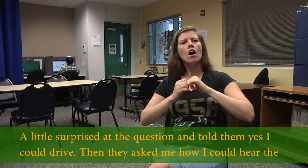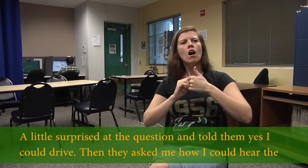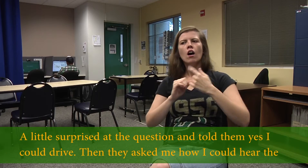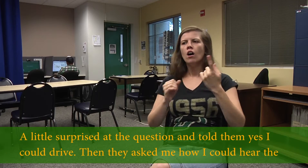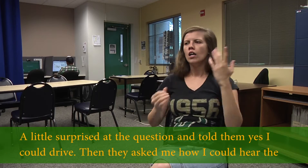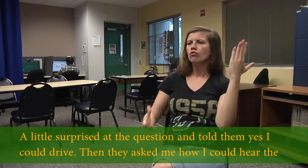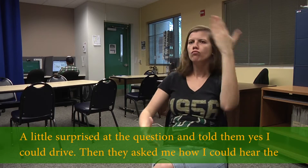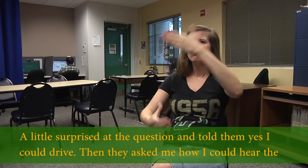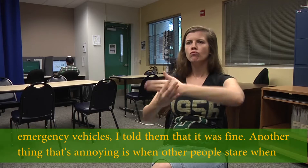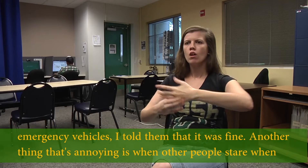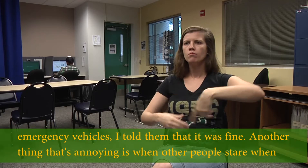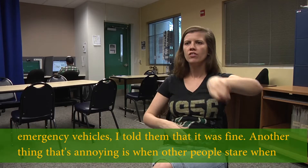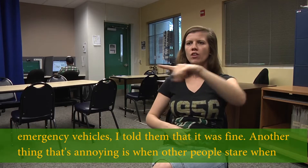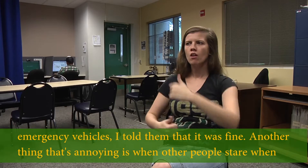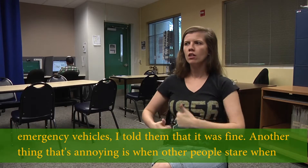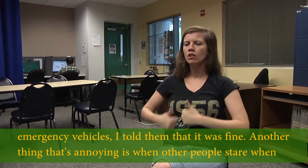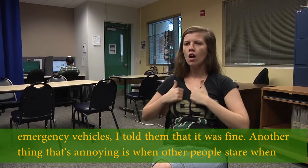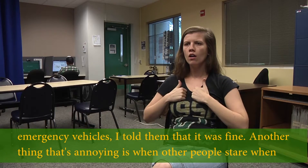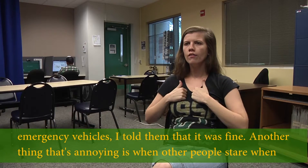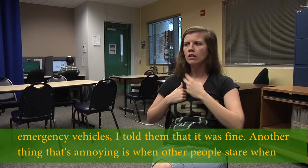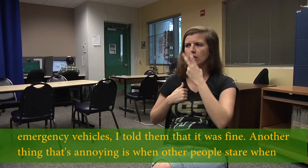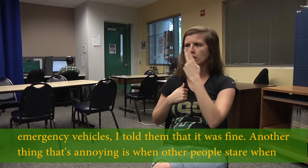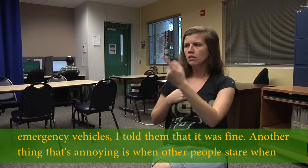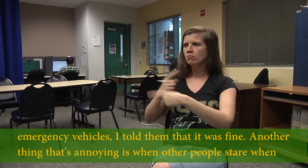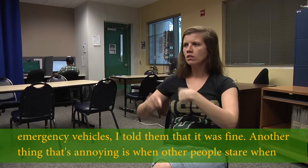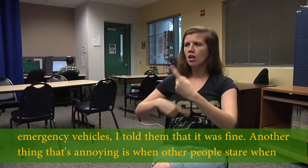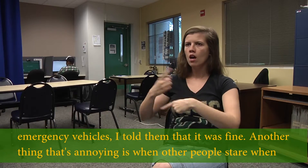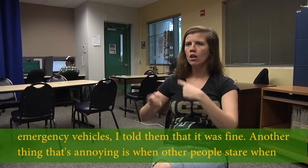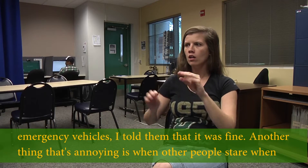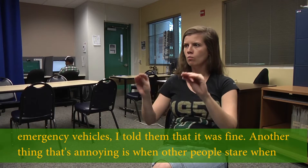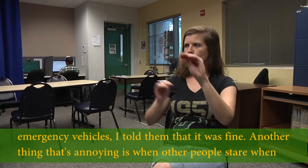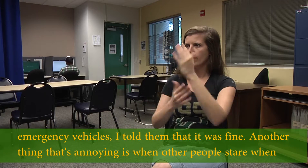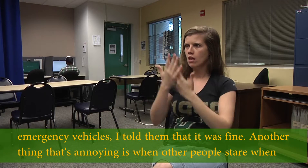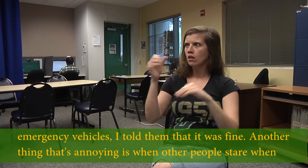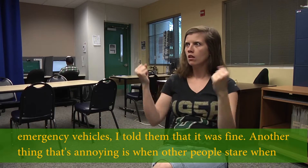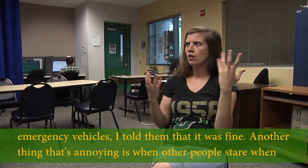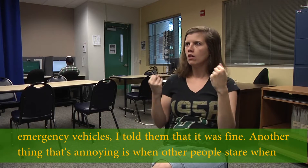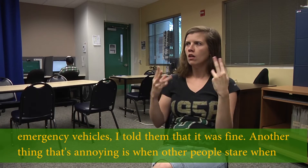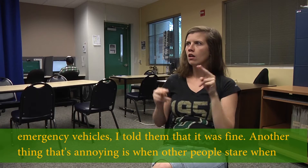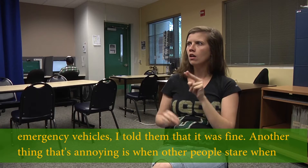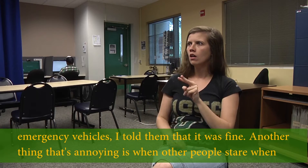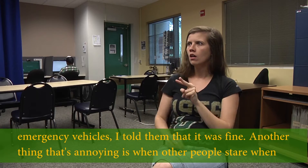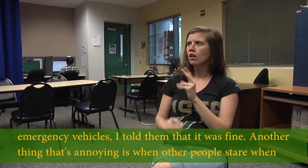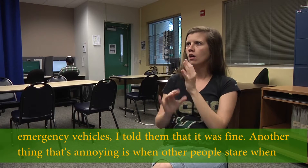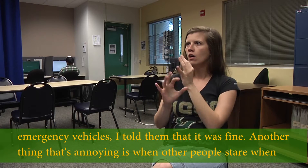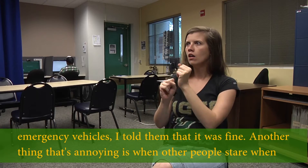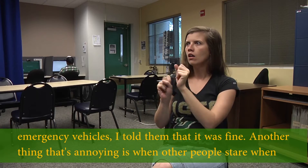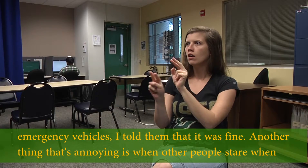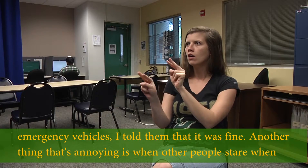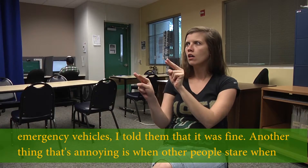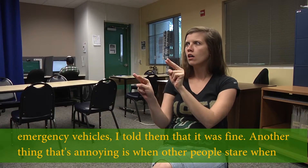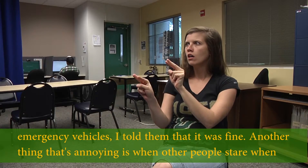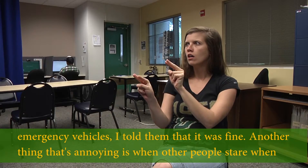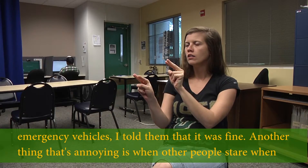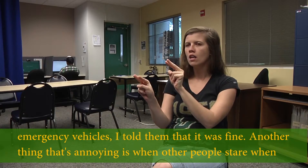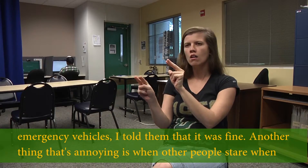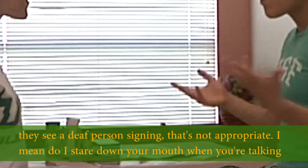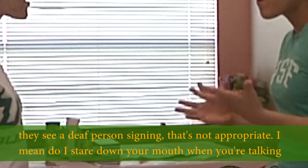vehicles. And I told them that it was fine. Another thing that's annoying is when people stare when they see a Deaf person